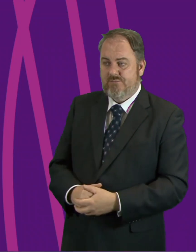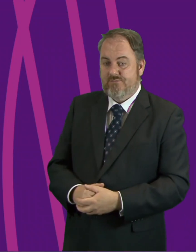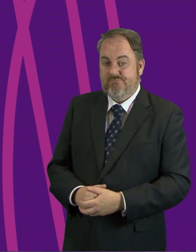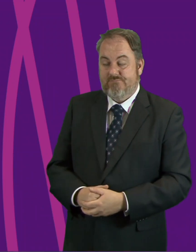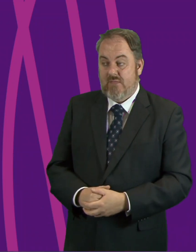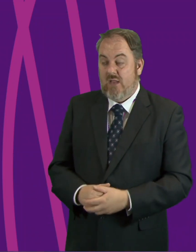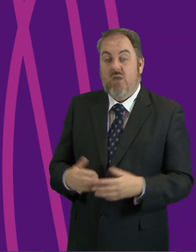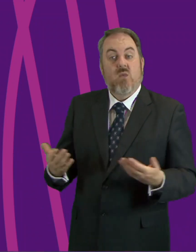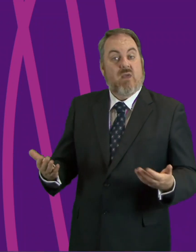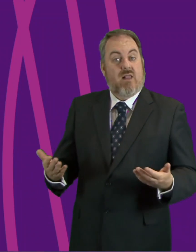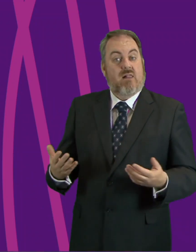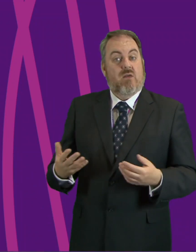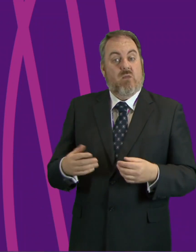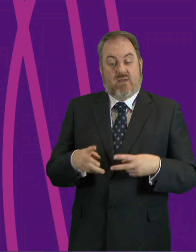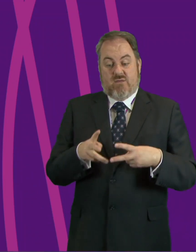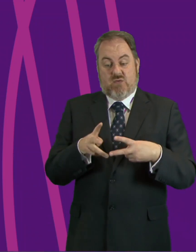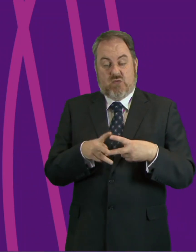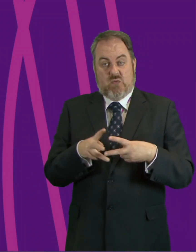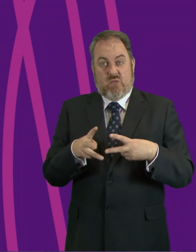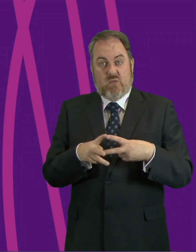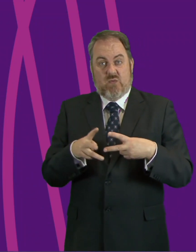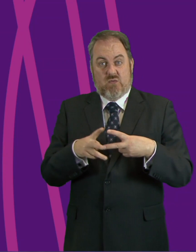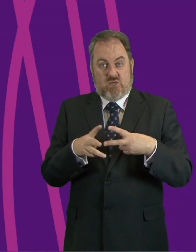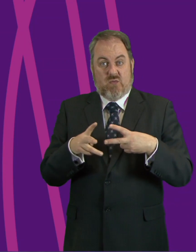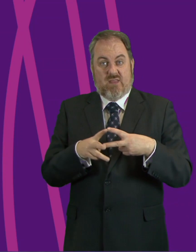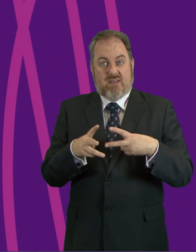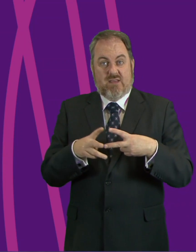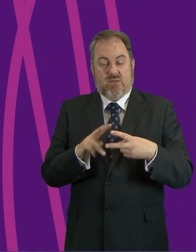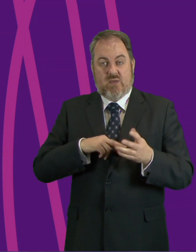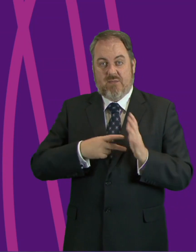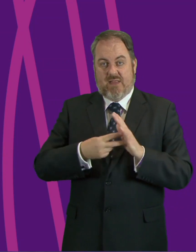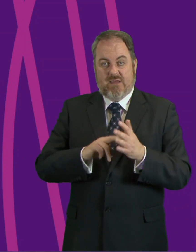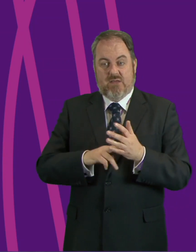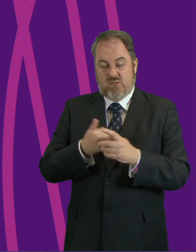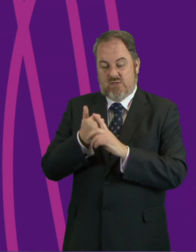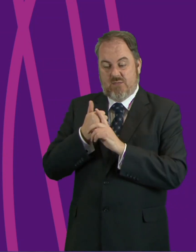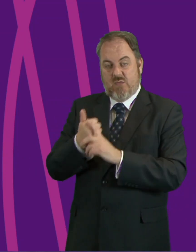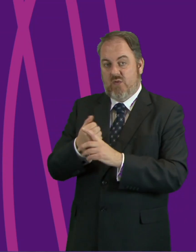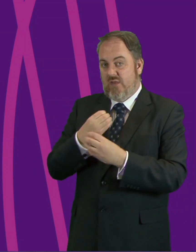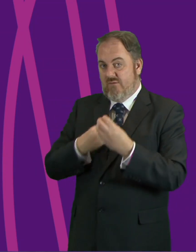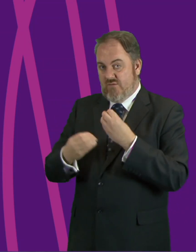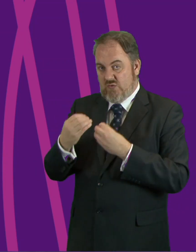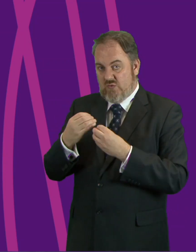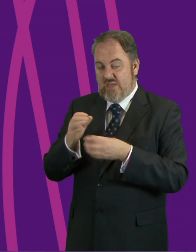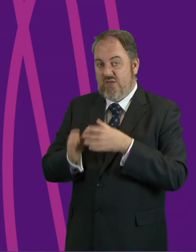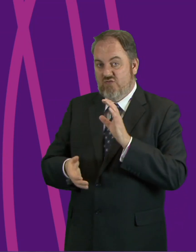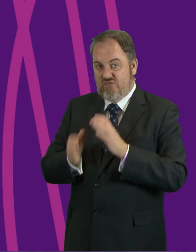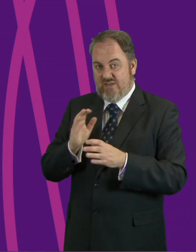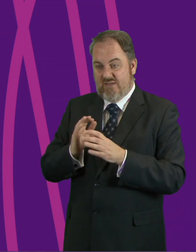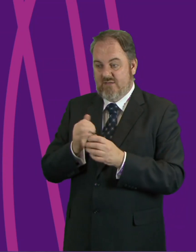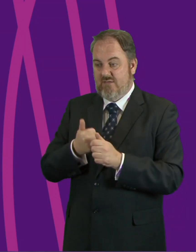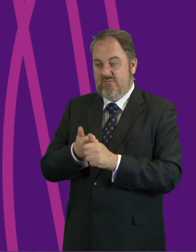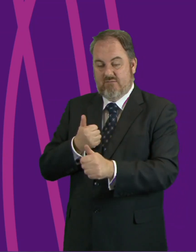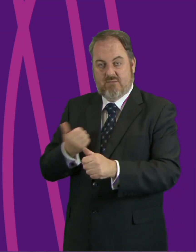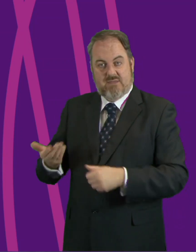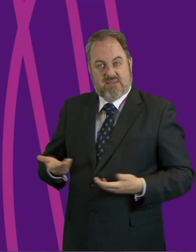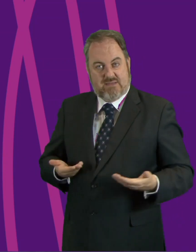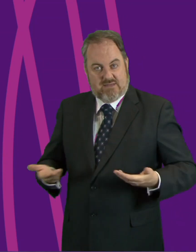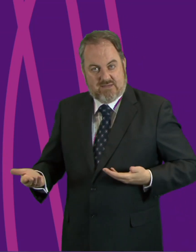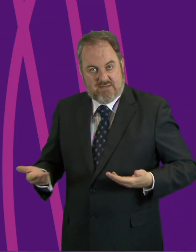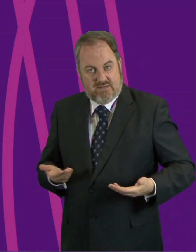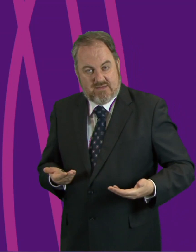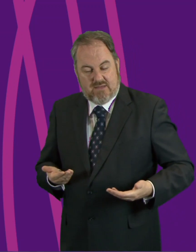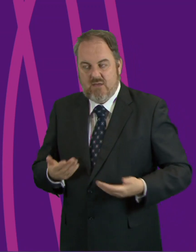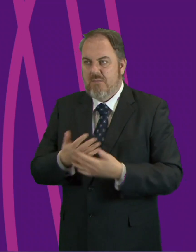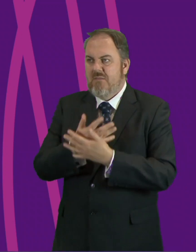doing two principal things to help the food and drink industry. Obviously, the virus has impacted adversely on many